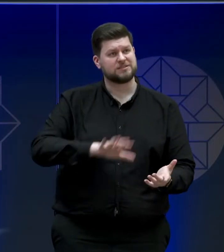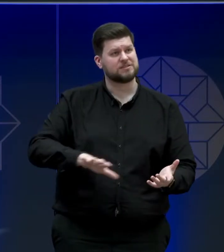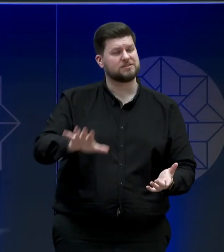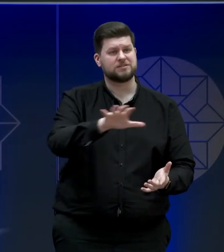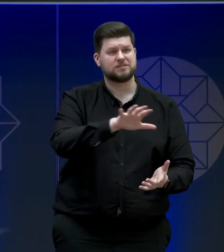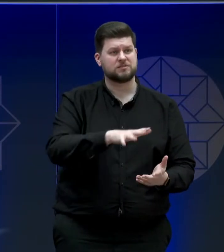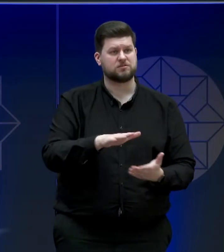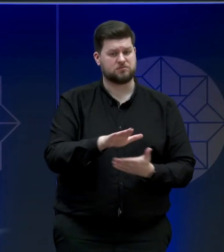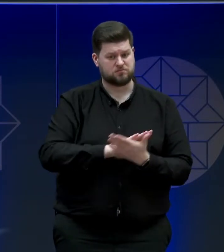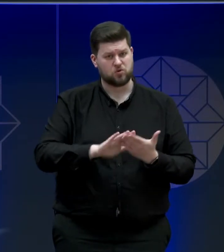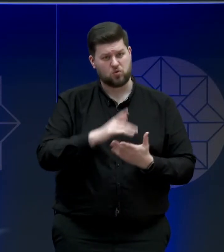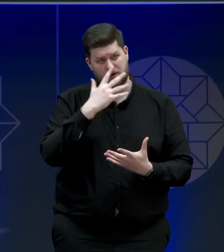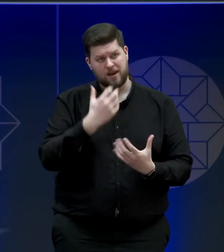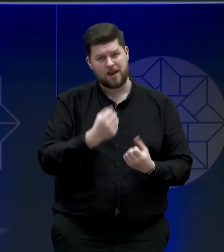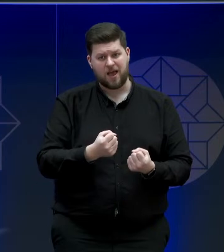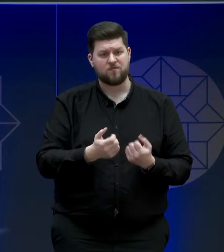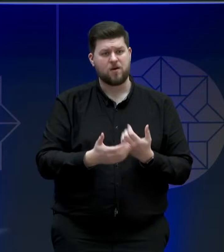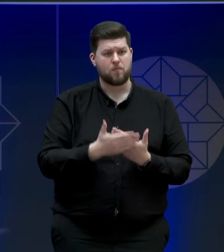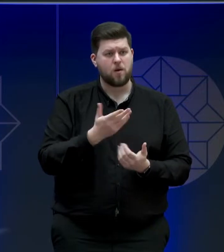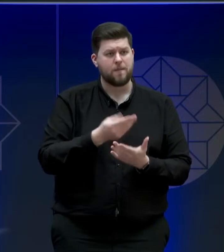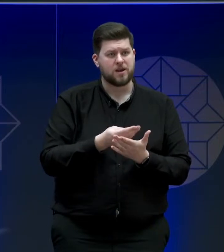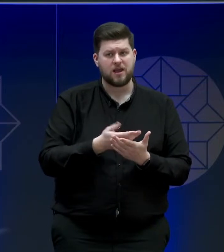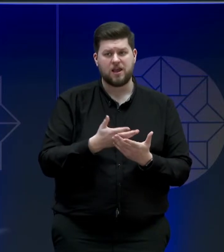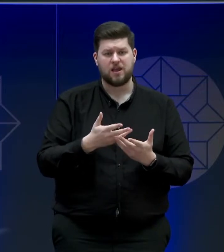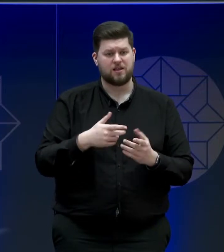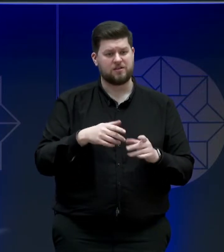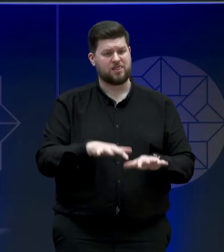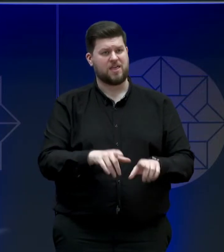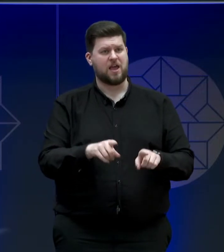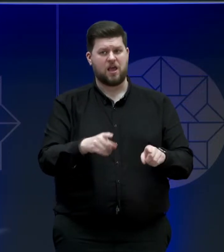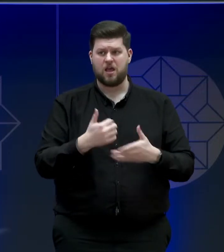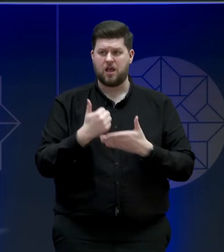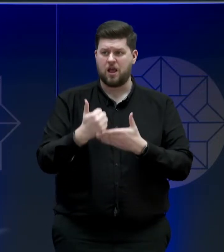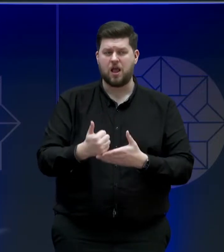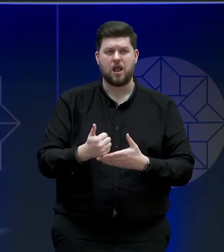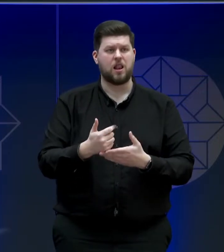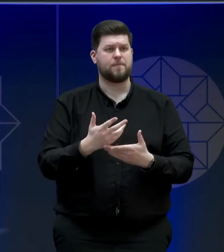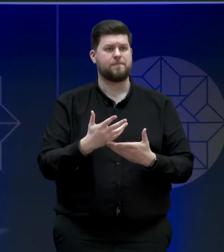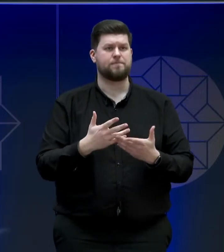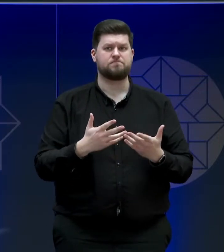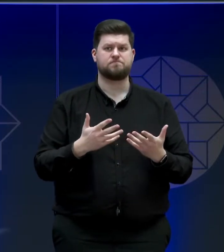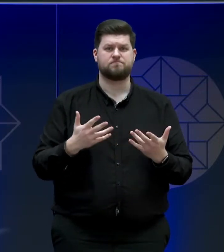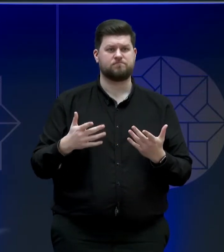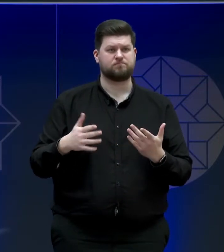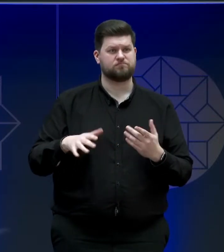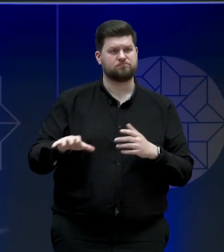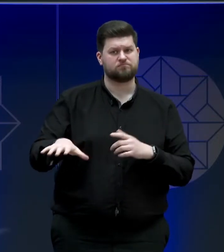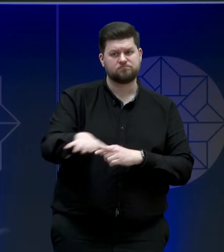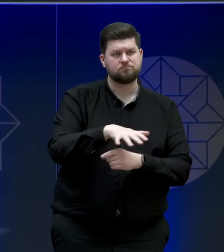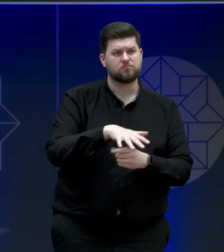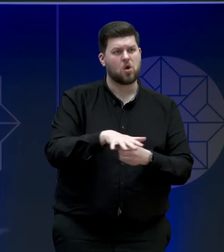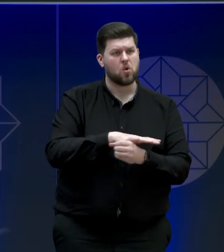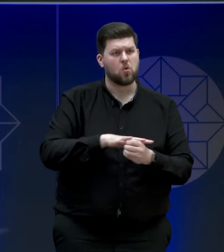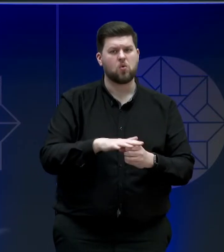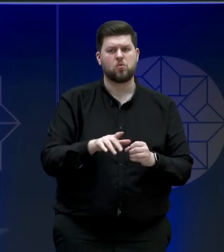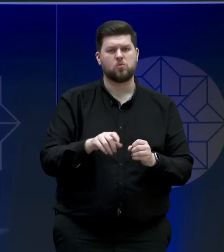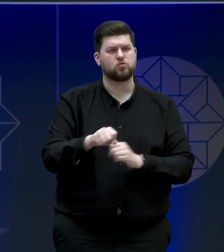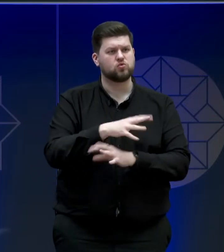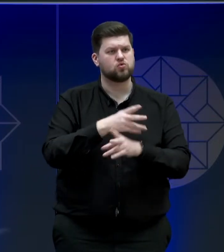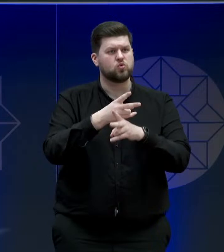greater investment between the health service and local government as joint funders of the social care system within